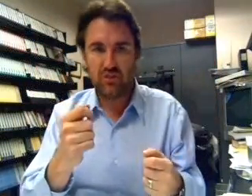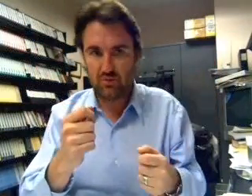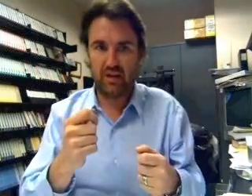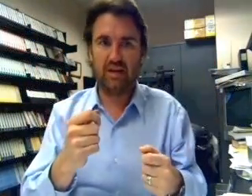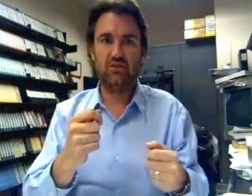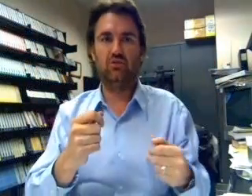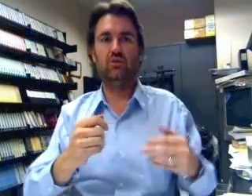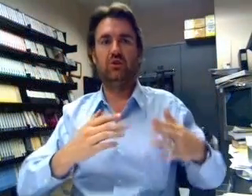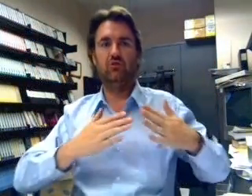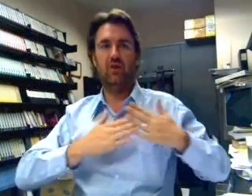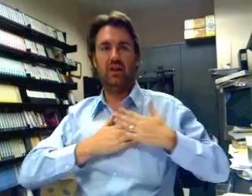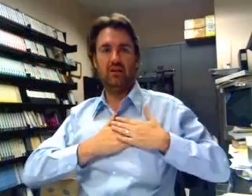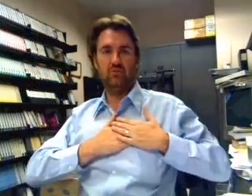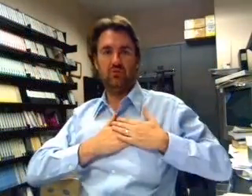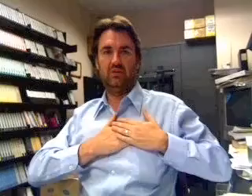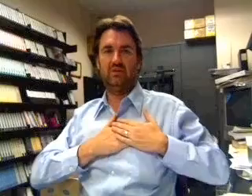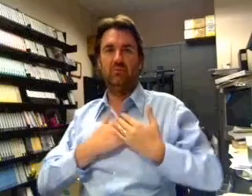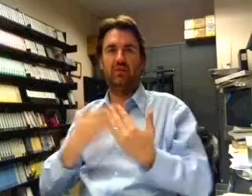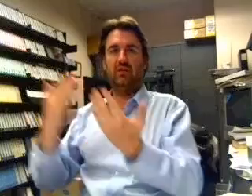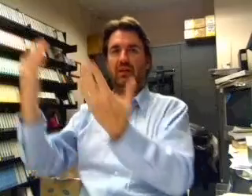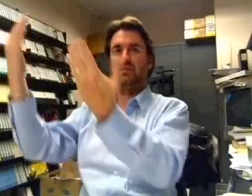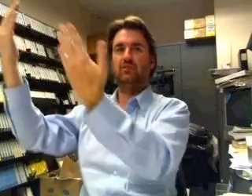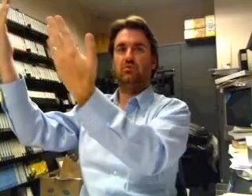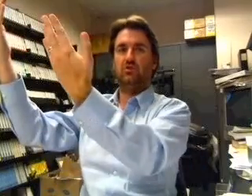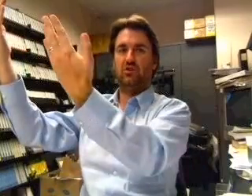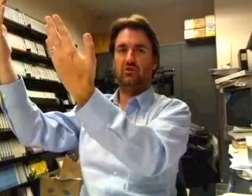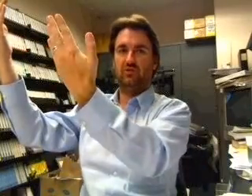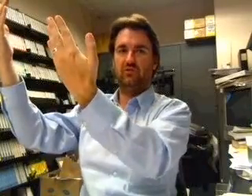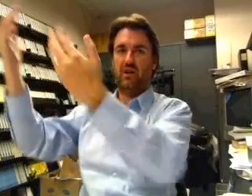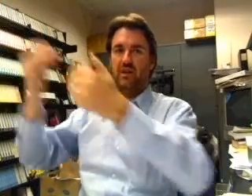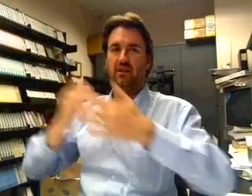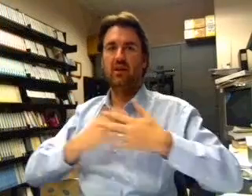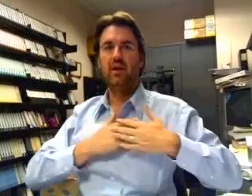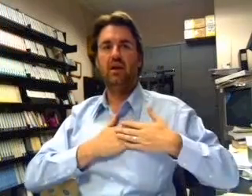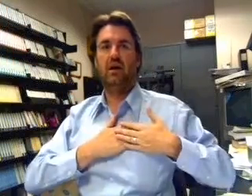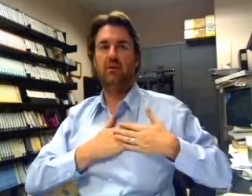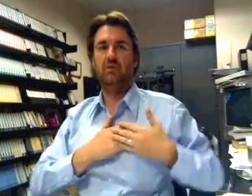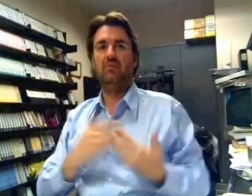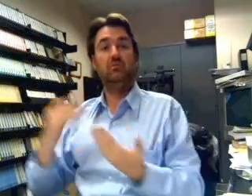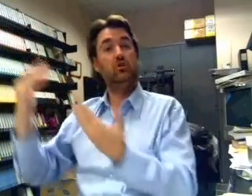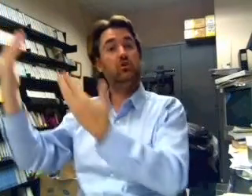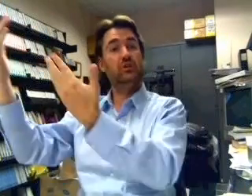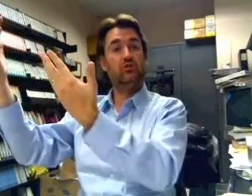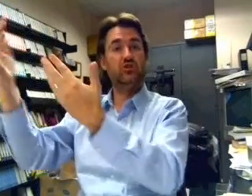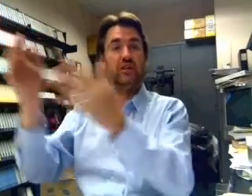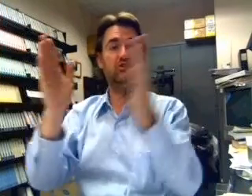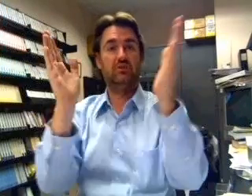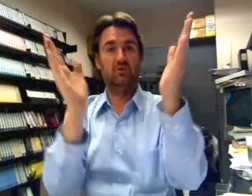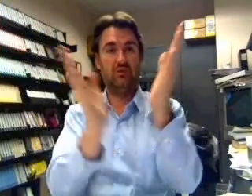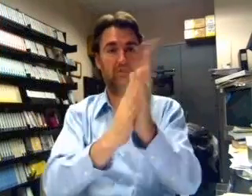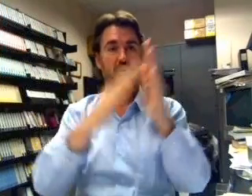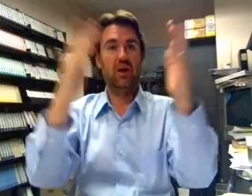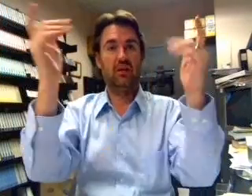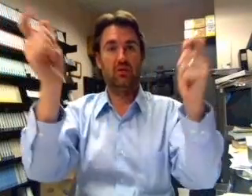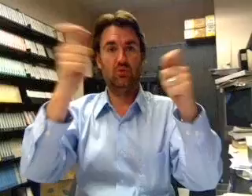version related to hula, you might end up doing something like this, which is also fine. And maybe you'll interchange them. You could go